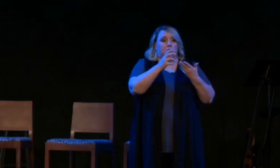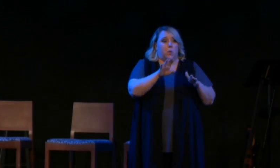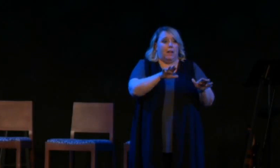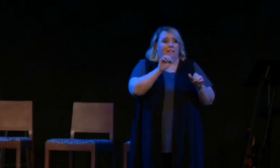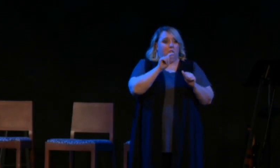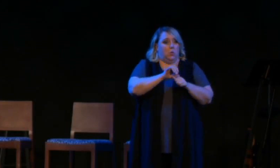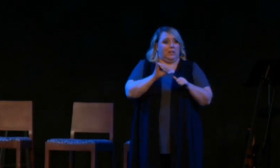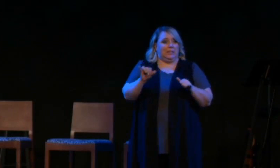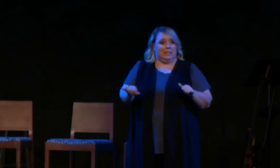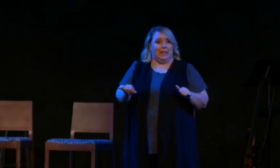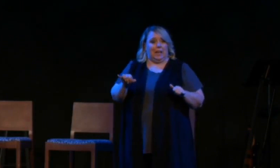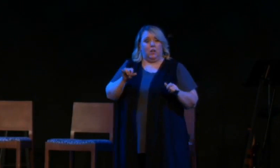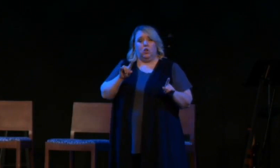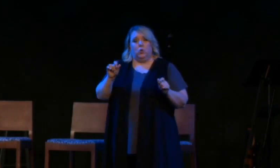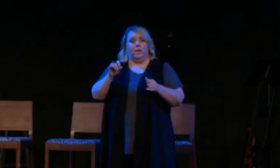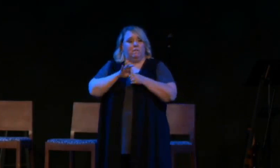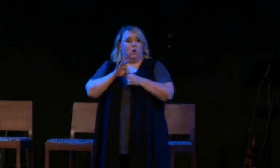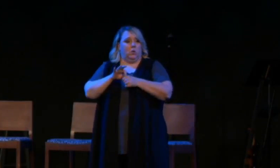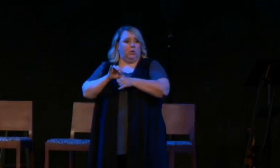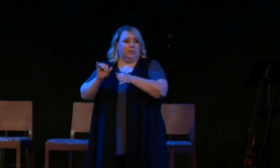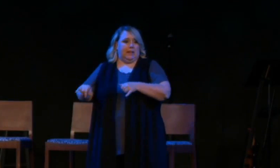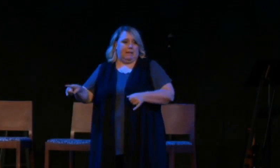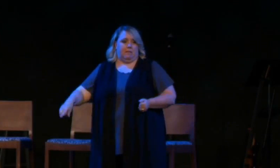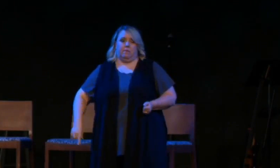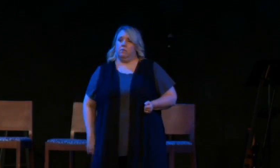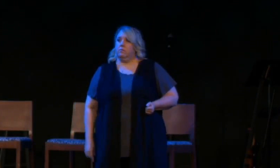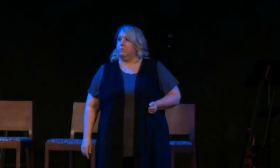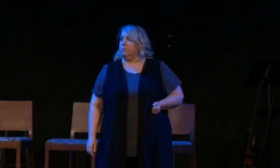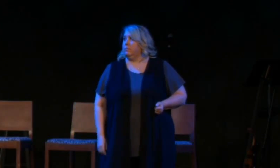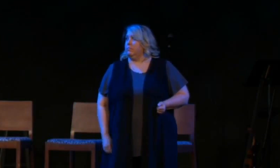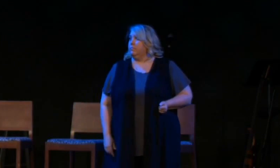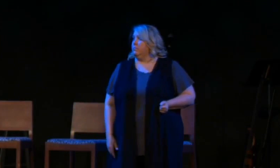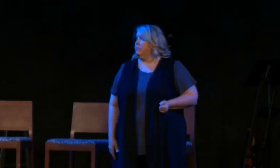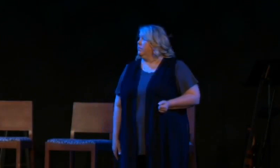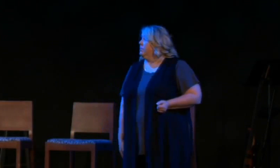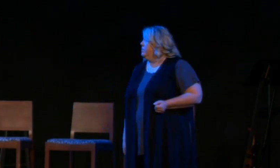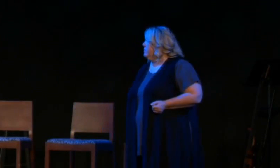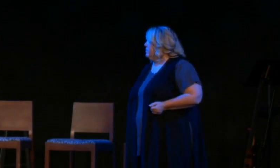wanted to stay as a church, you could vote and be back in.